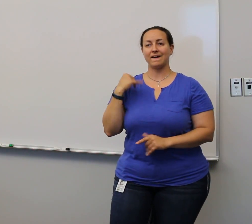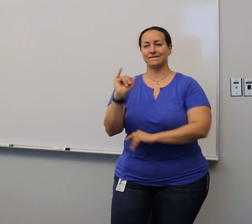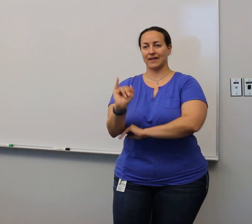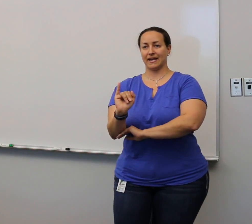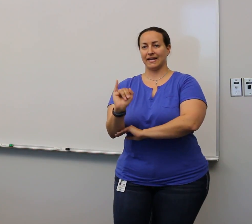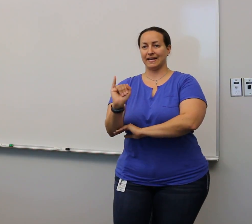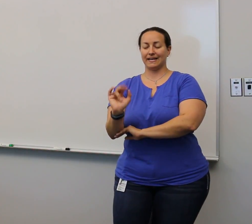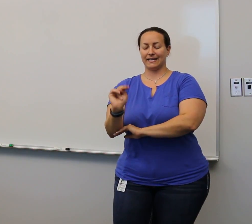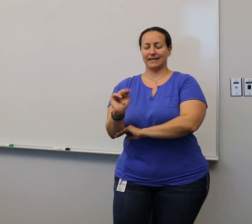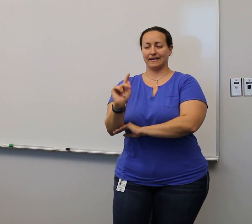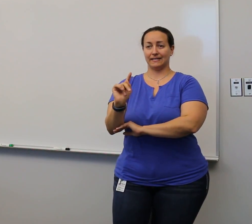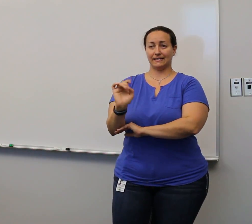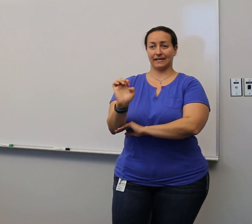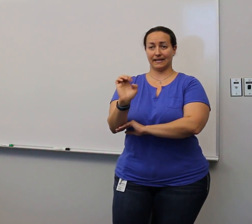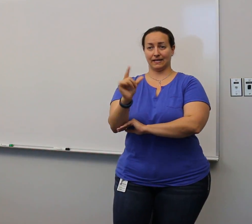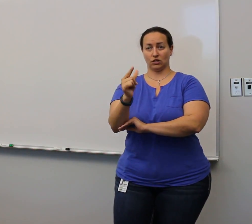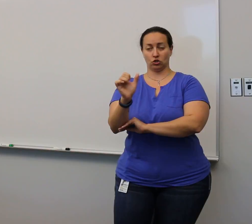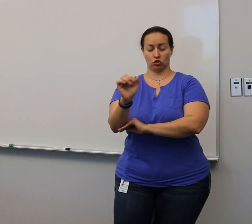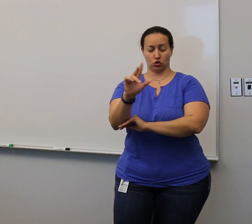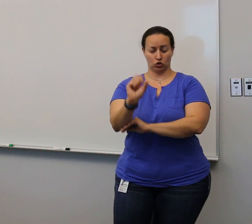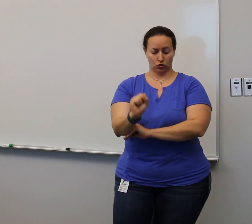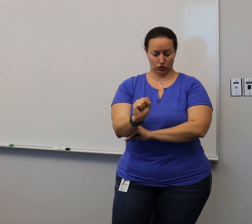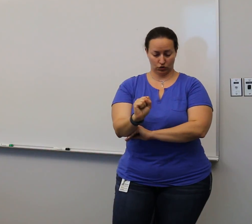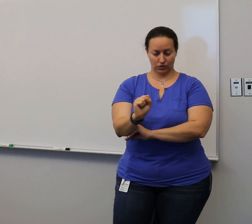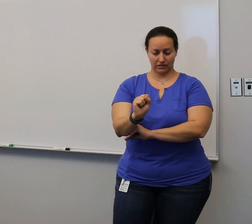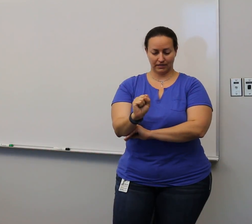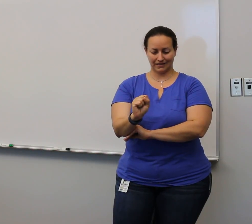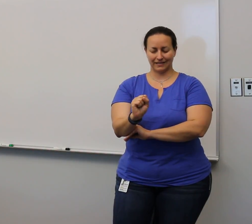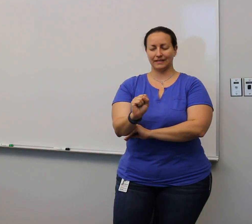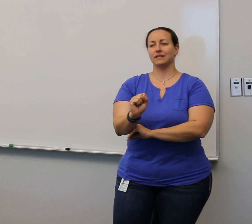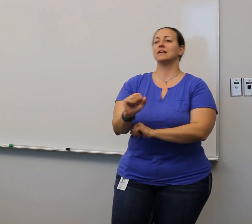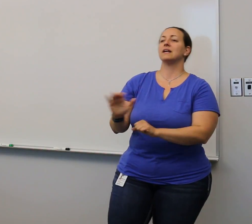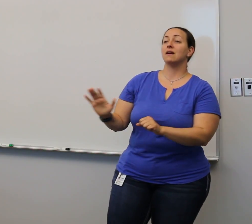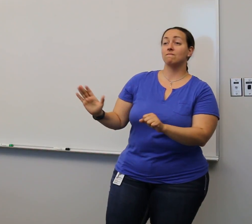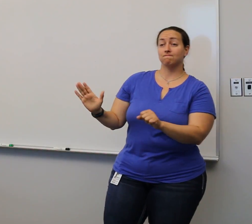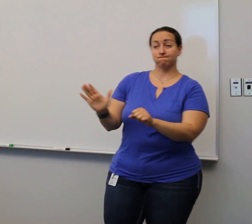Integers are positive and negative whole numbers.